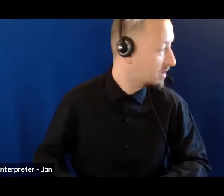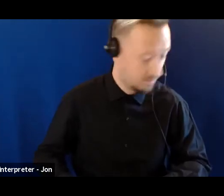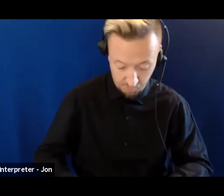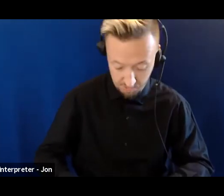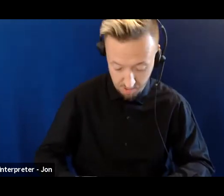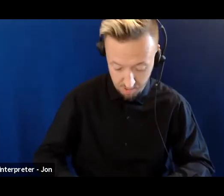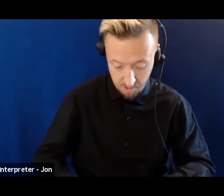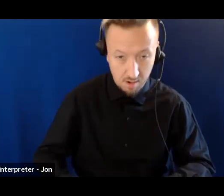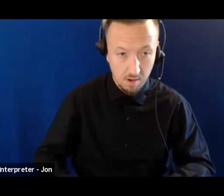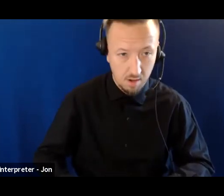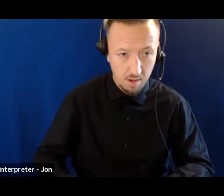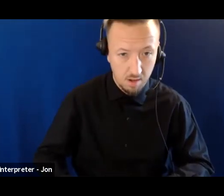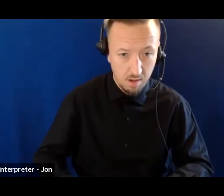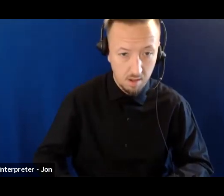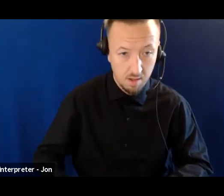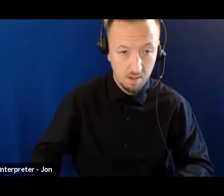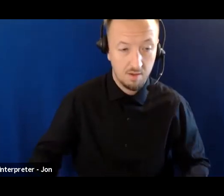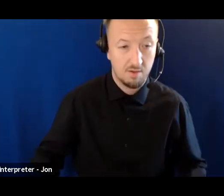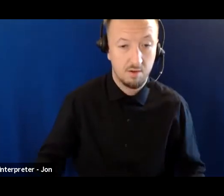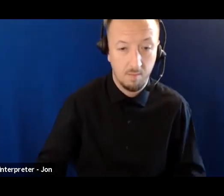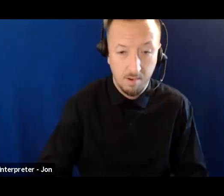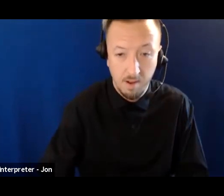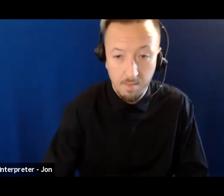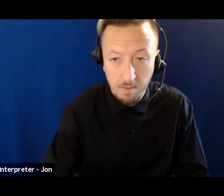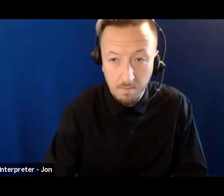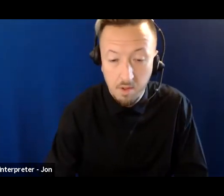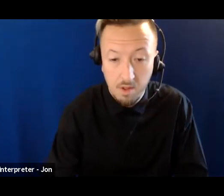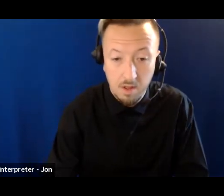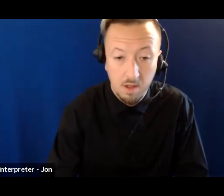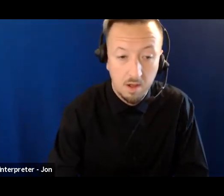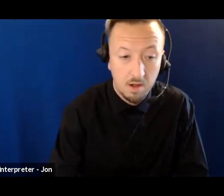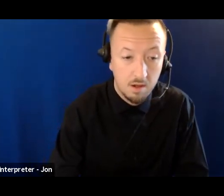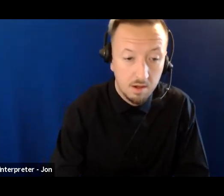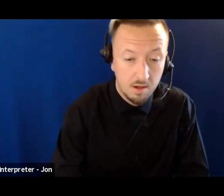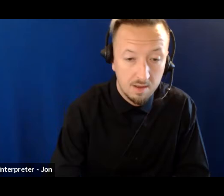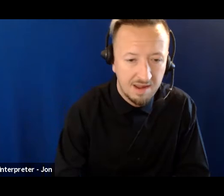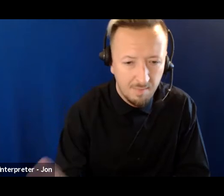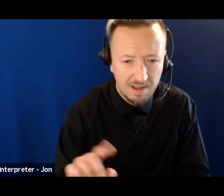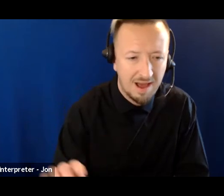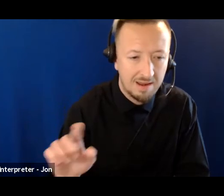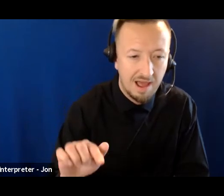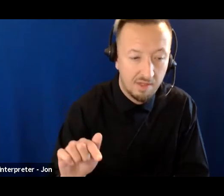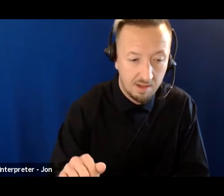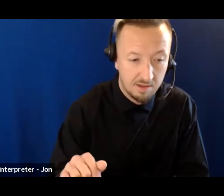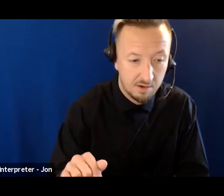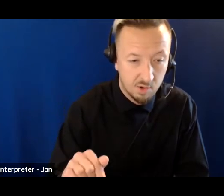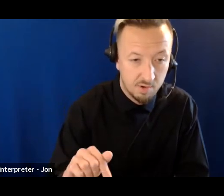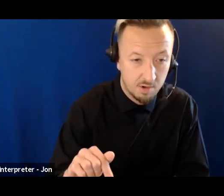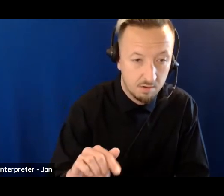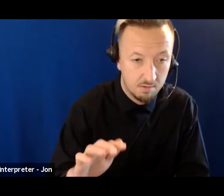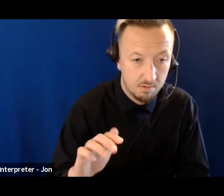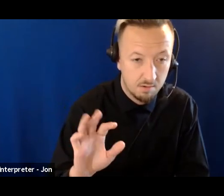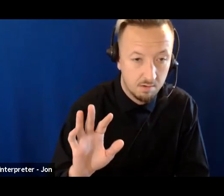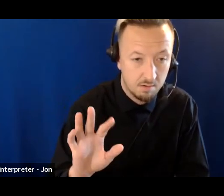I'm the interpreter. Thank you. No problem. Is anybody on now that needs an